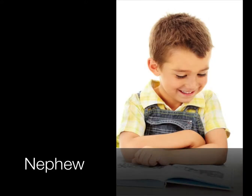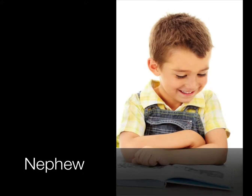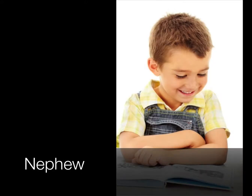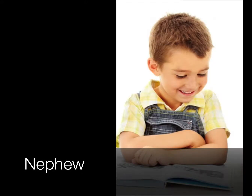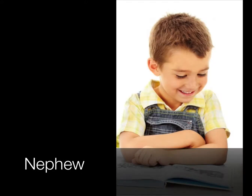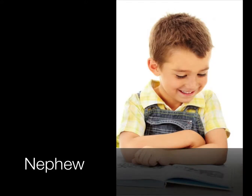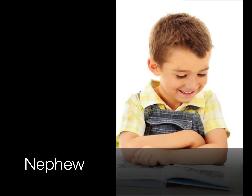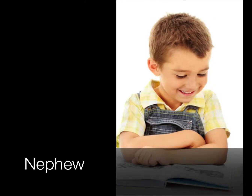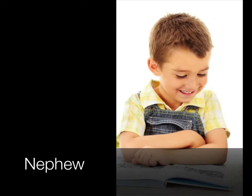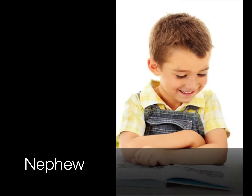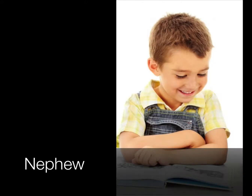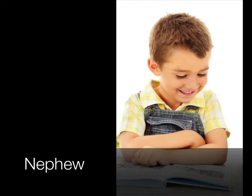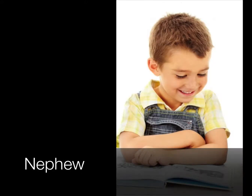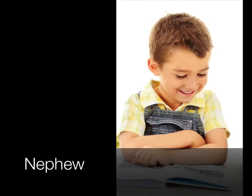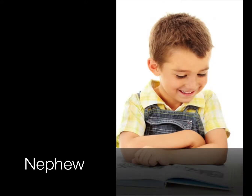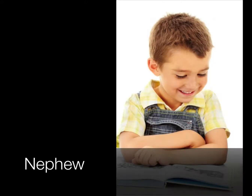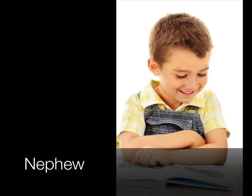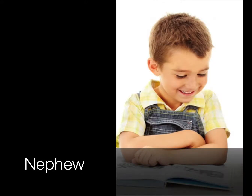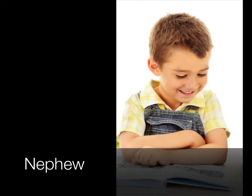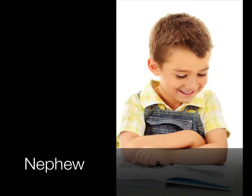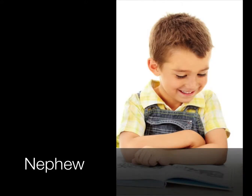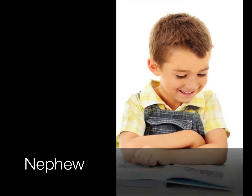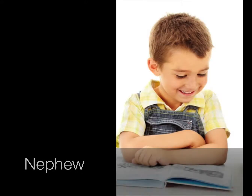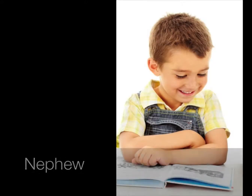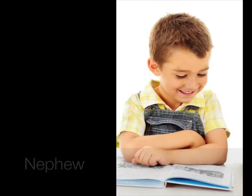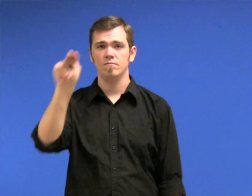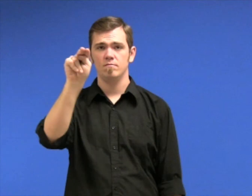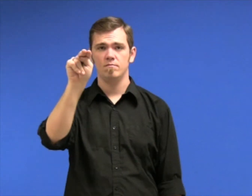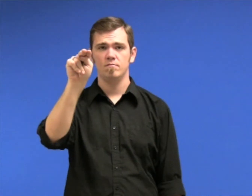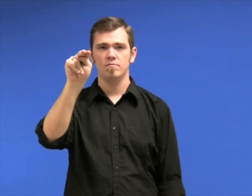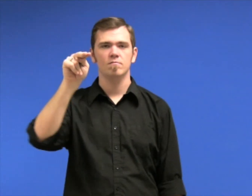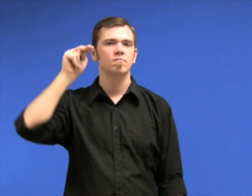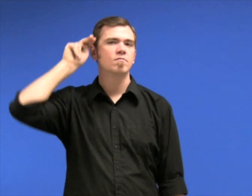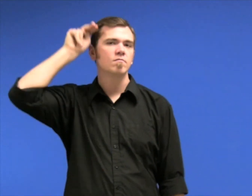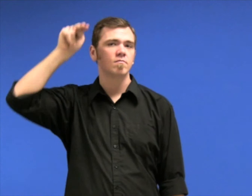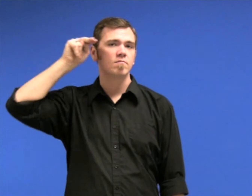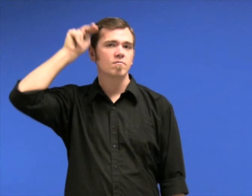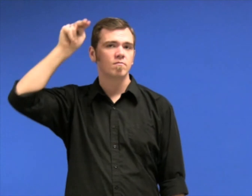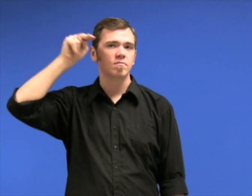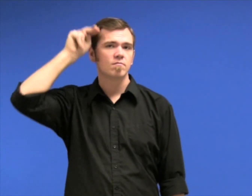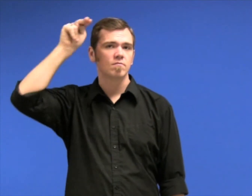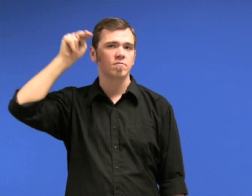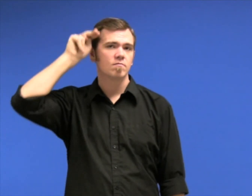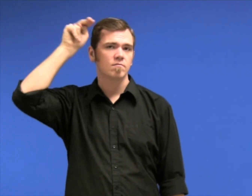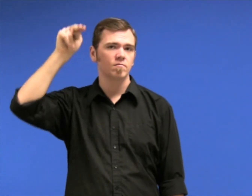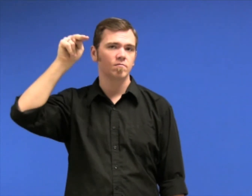All right, now the sign for nephew. Remember your masculine feminine rules. So nephew is high on the forehead.